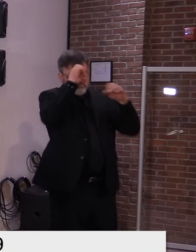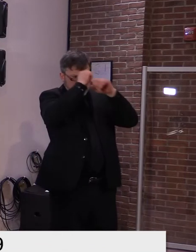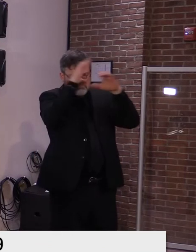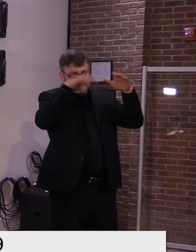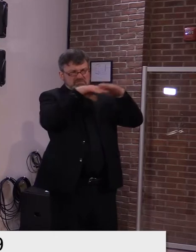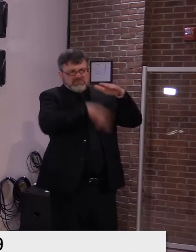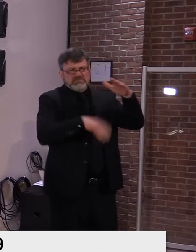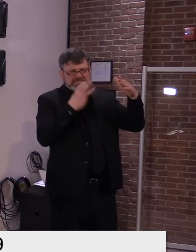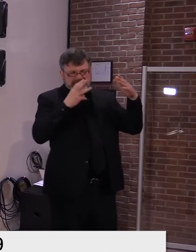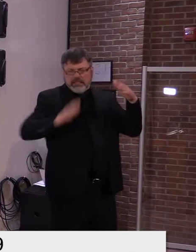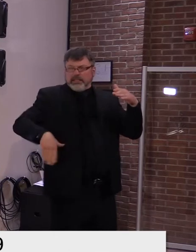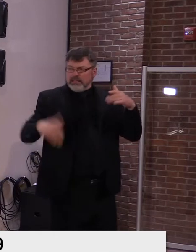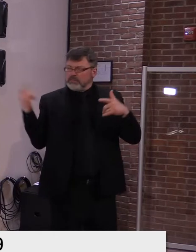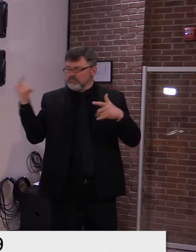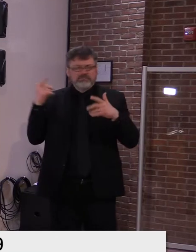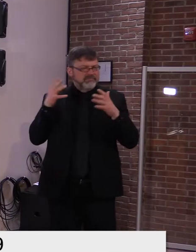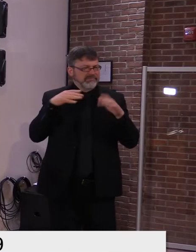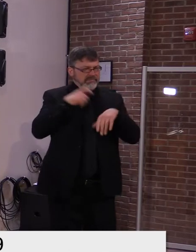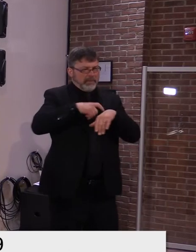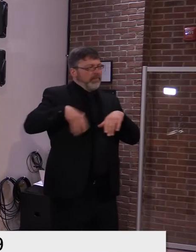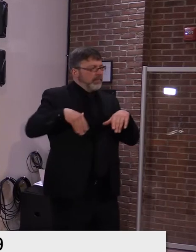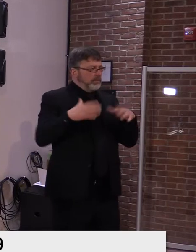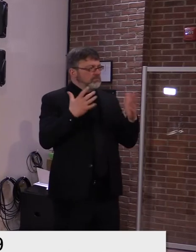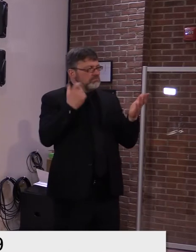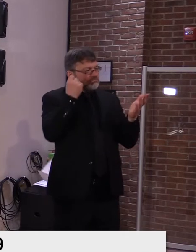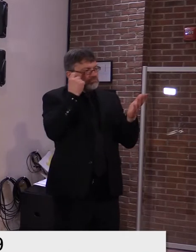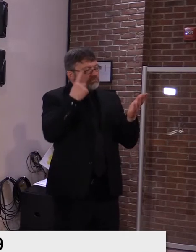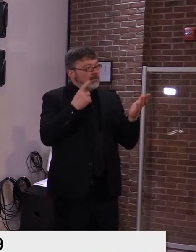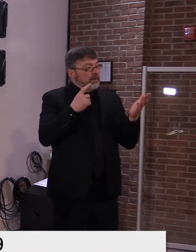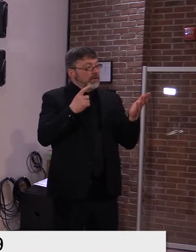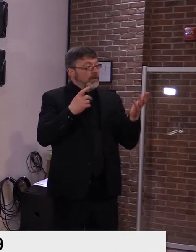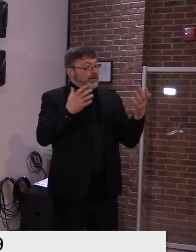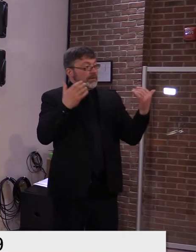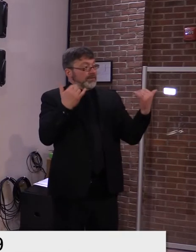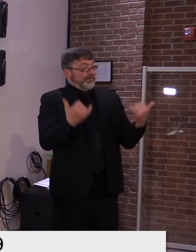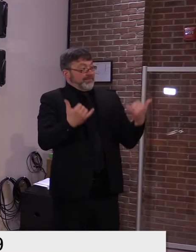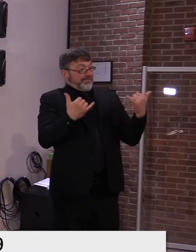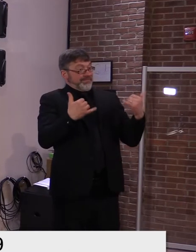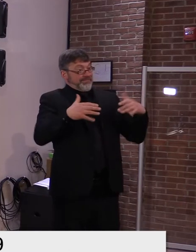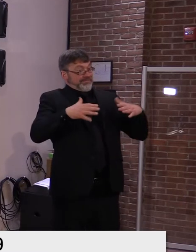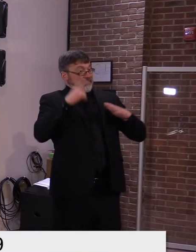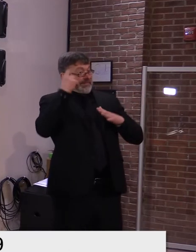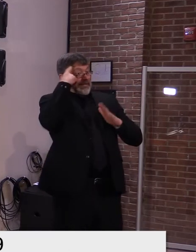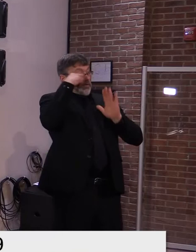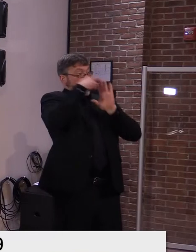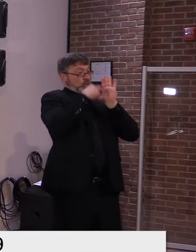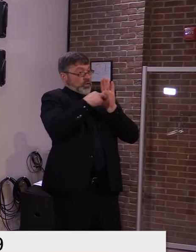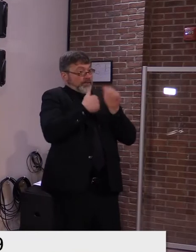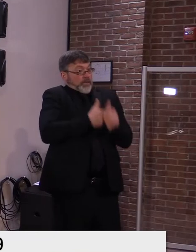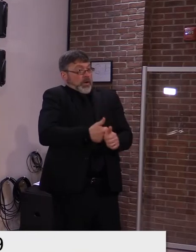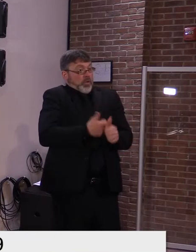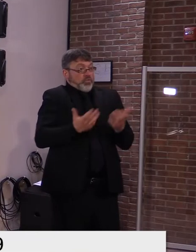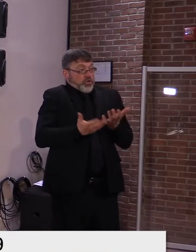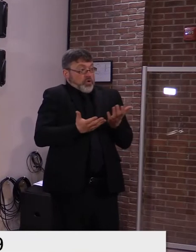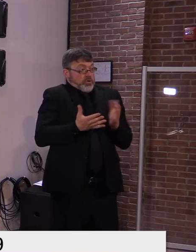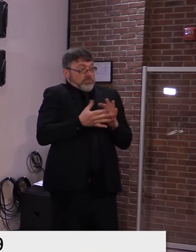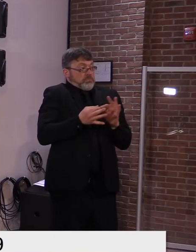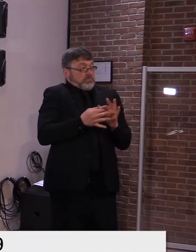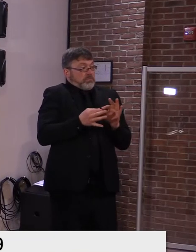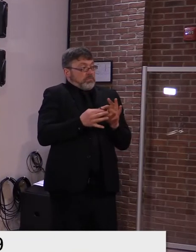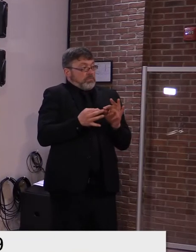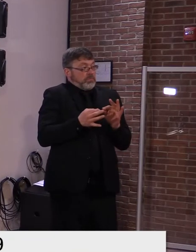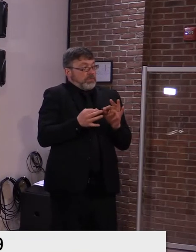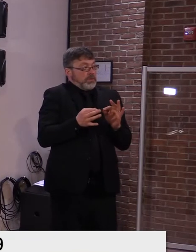not been offered the vaccine, currently under Vermont rules, you are not able to travel without a required